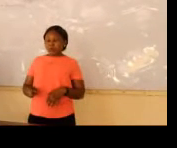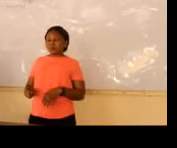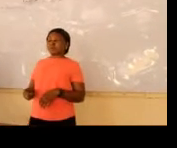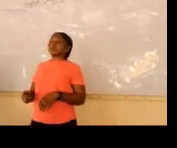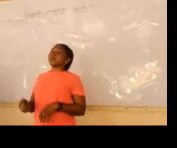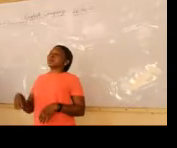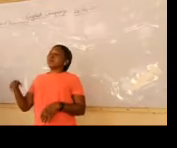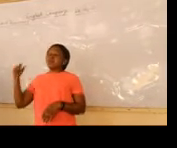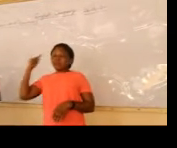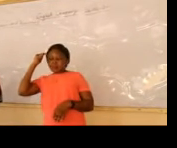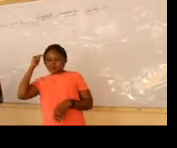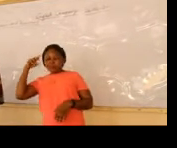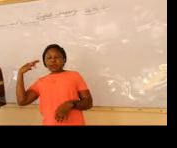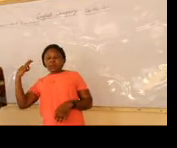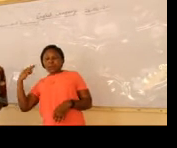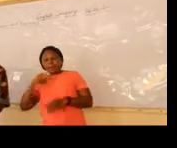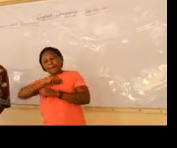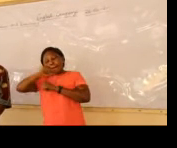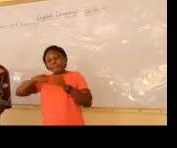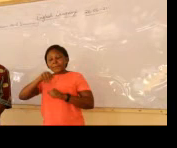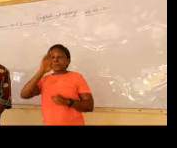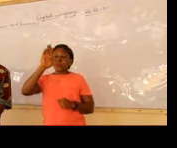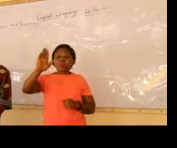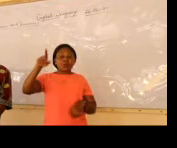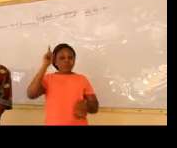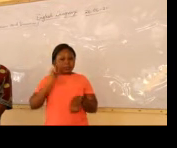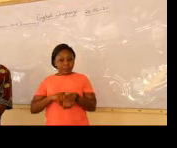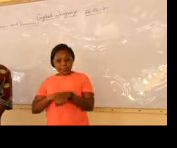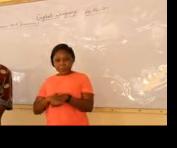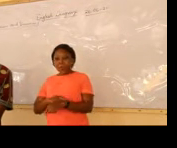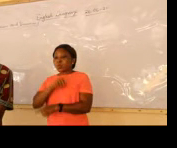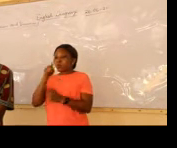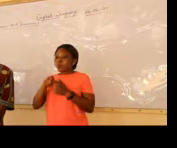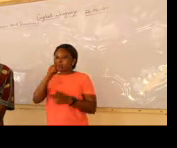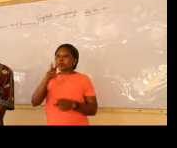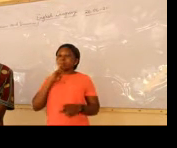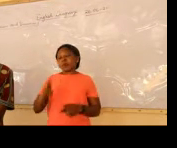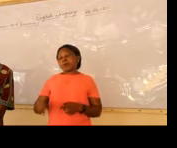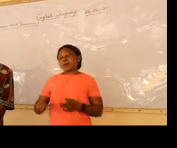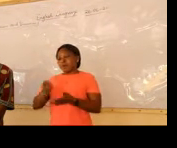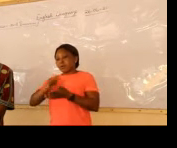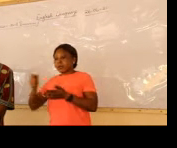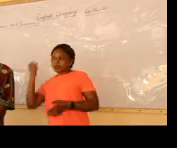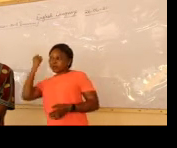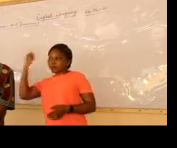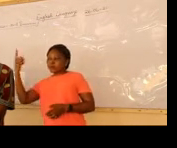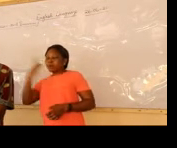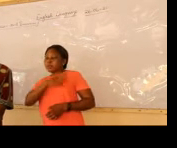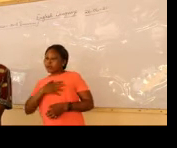And when you are answering comprehension and summary questions,